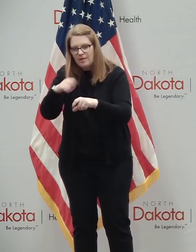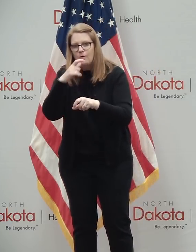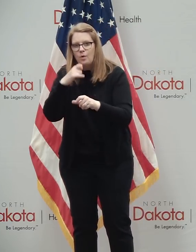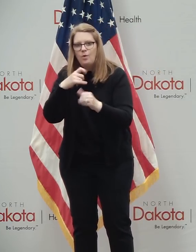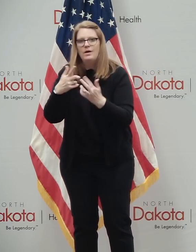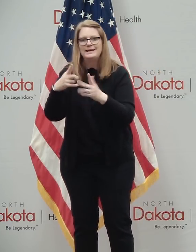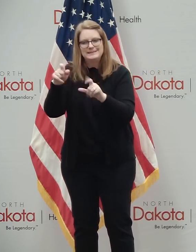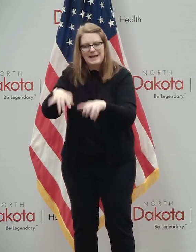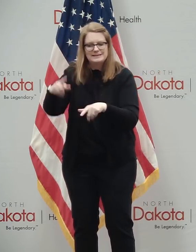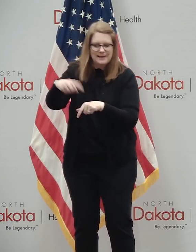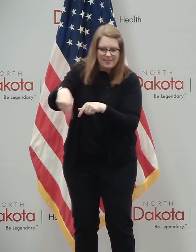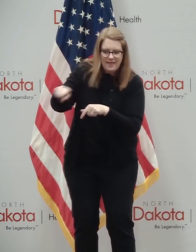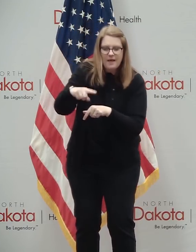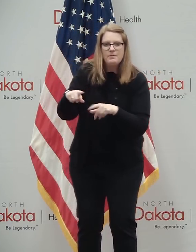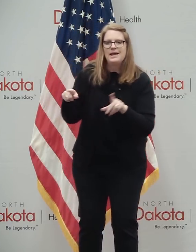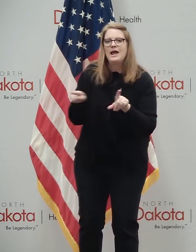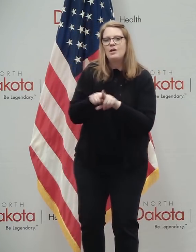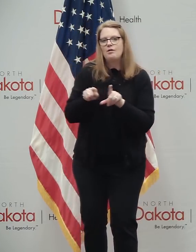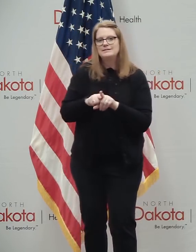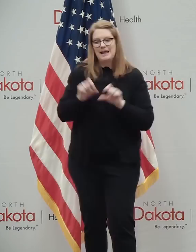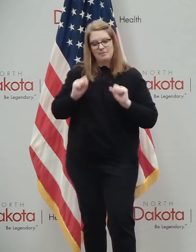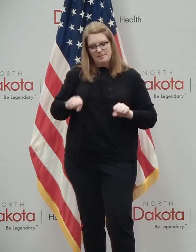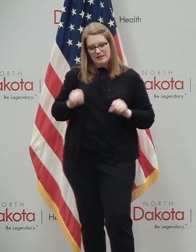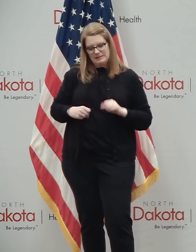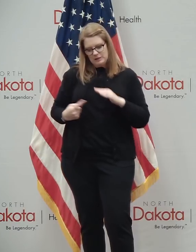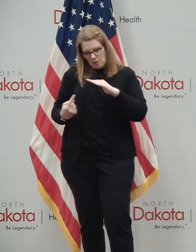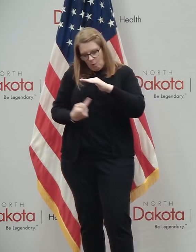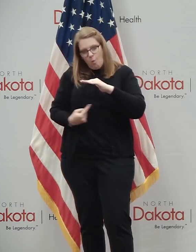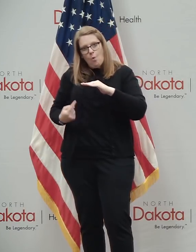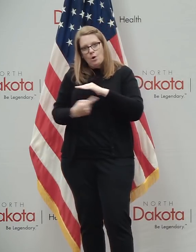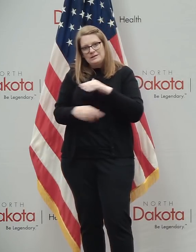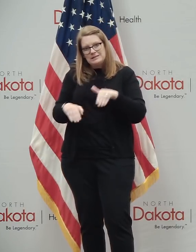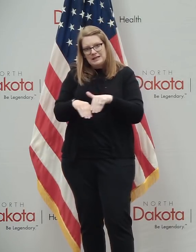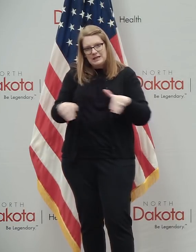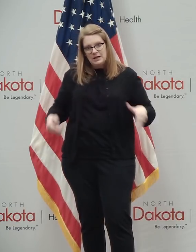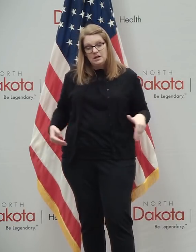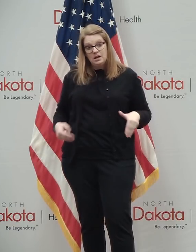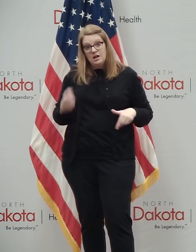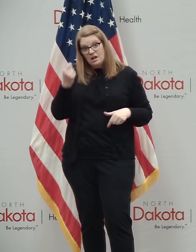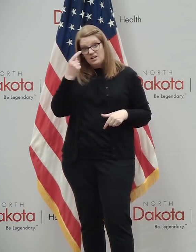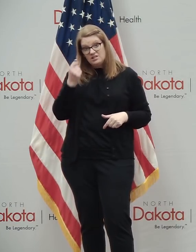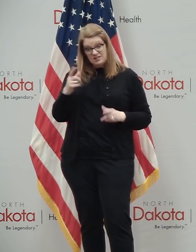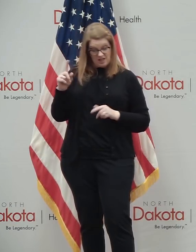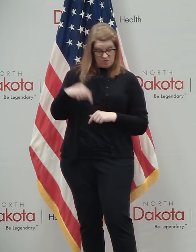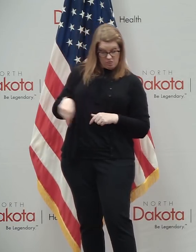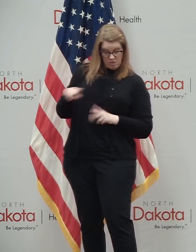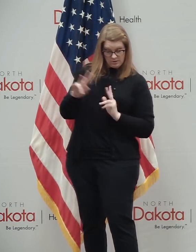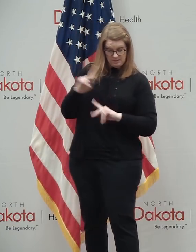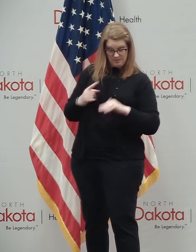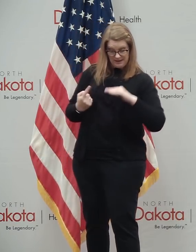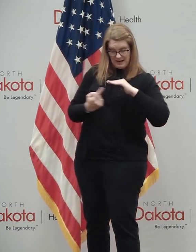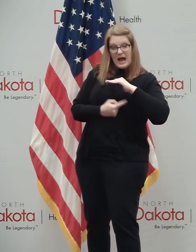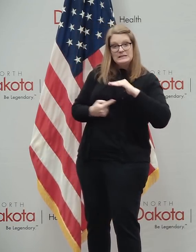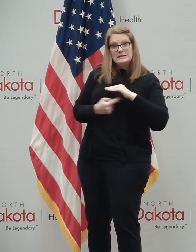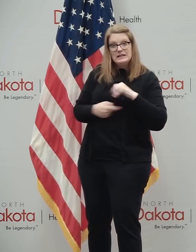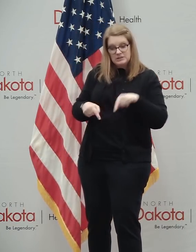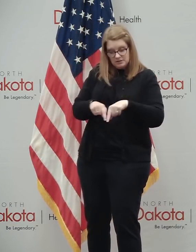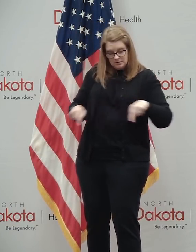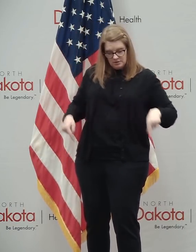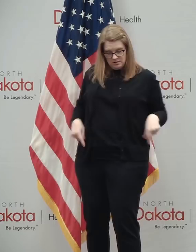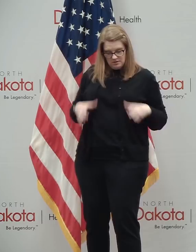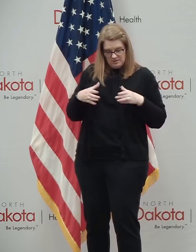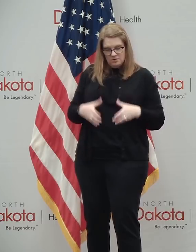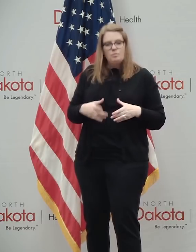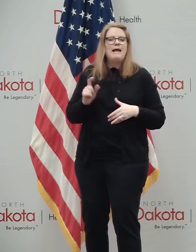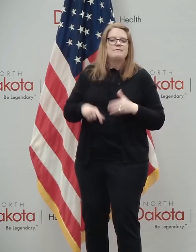to quarantine or isolate people, and we have to support the people that are in isolation so that they can stay during that incubation